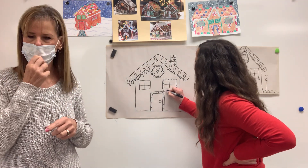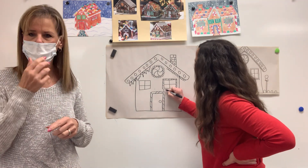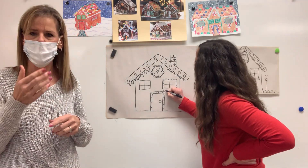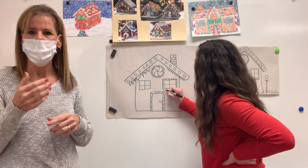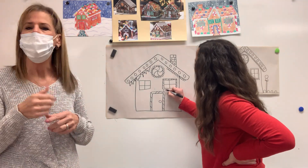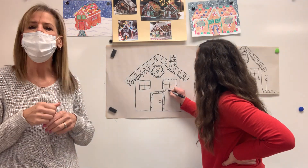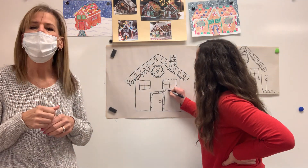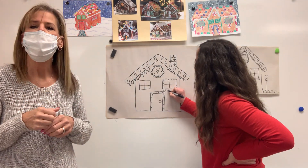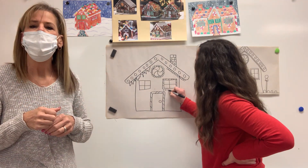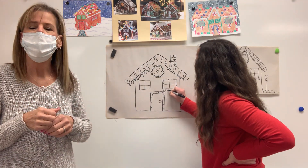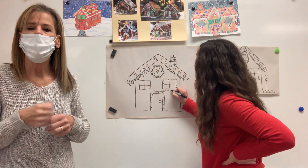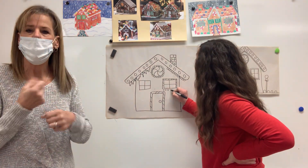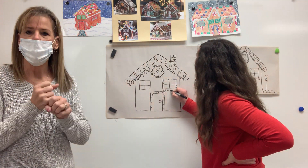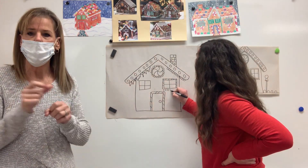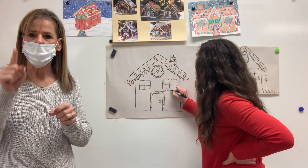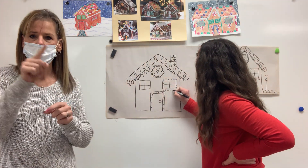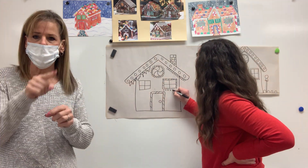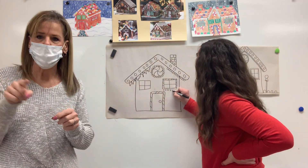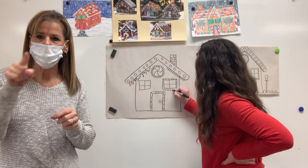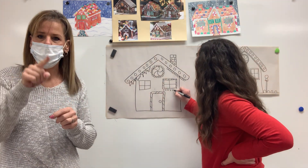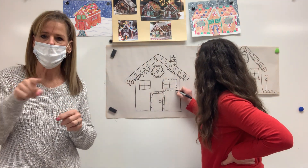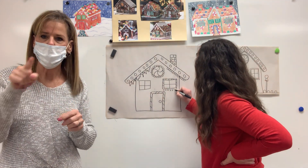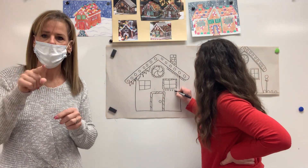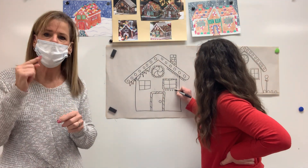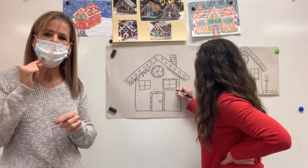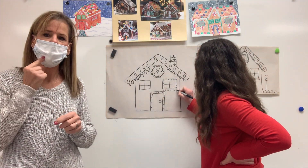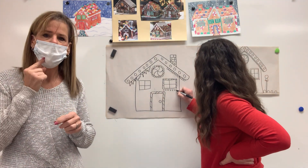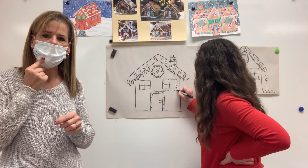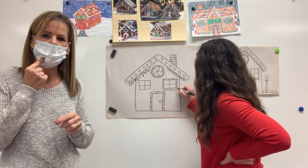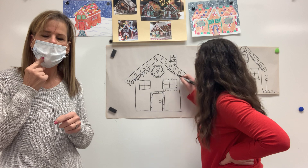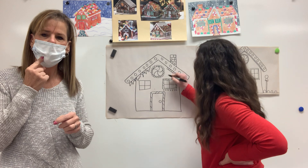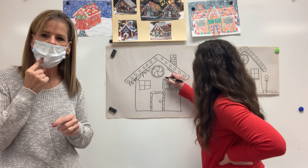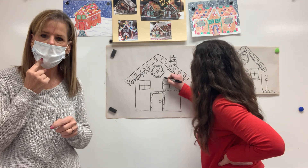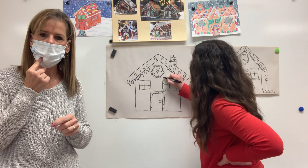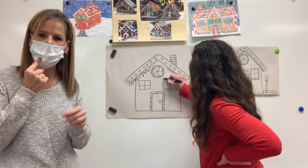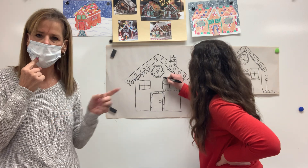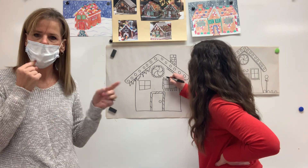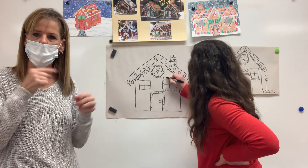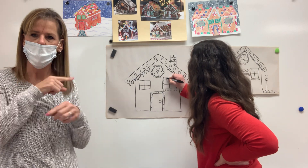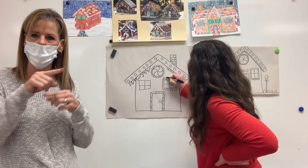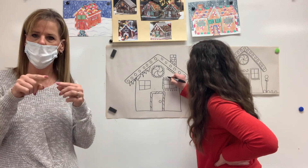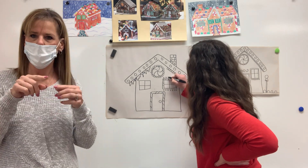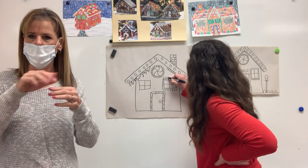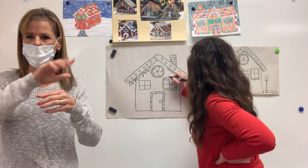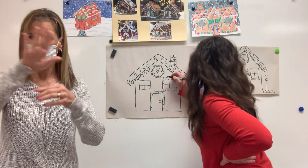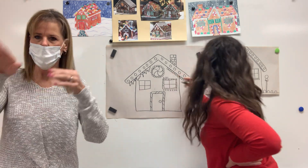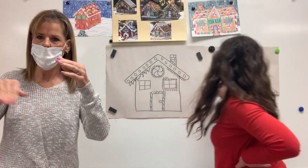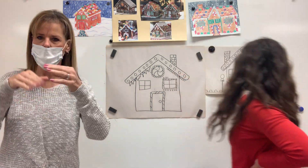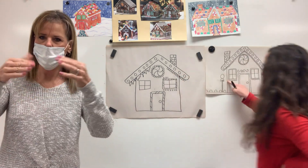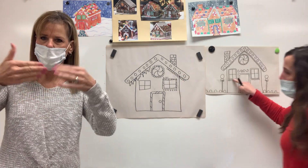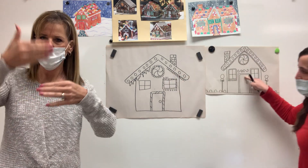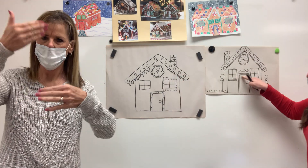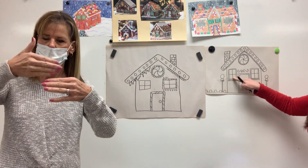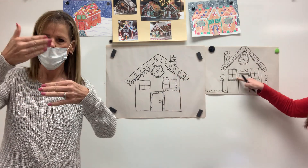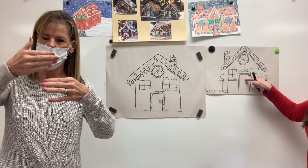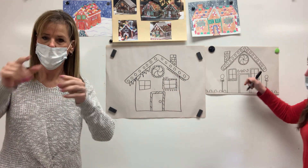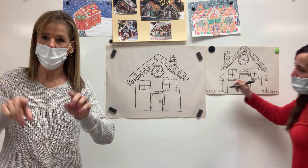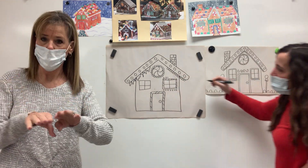make little circles of candies, little tiny candies surrounding my windows. I could make them just on the bottom like I have